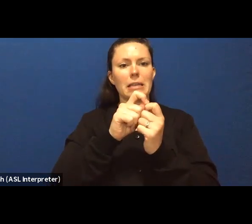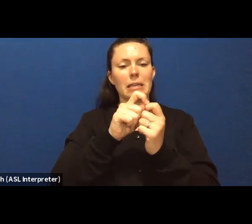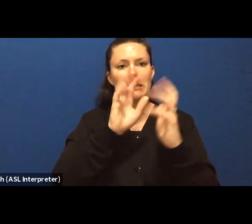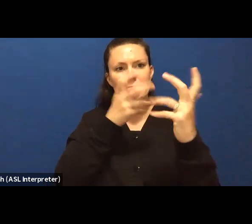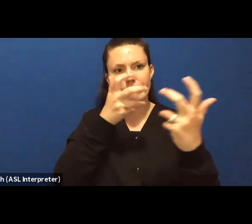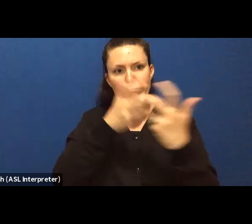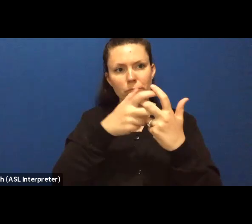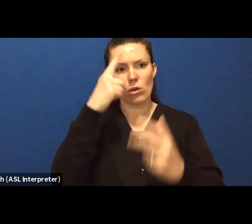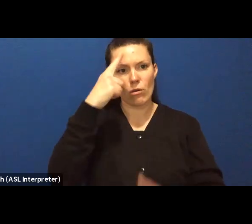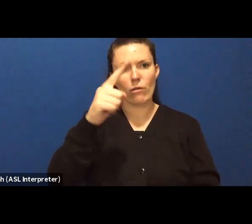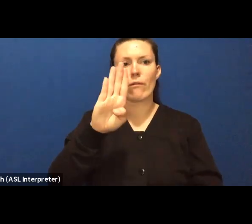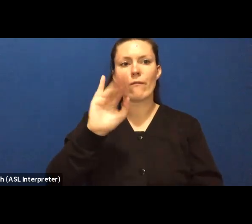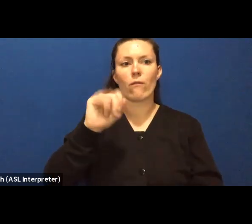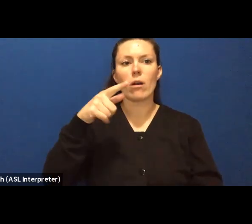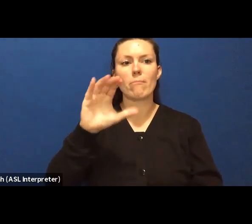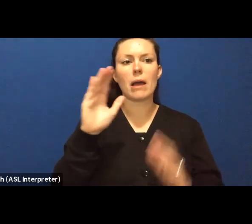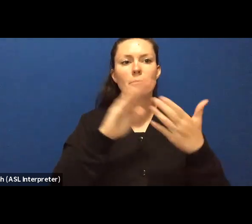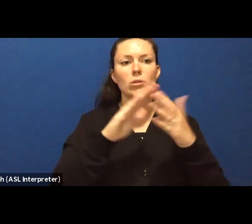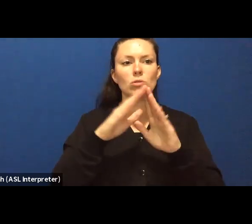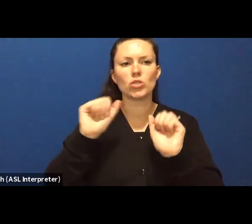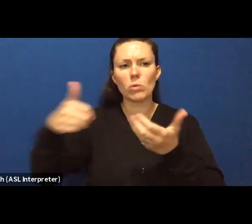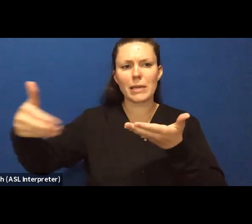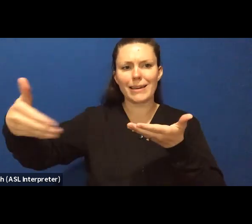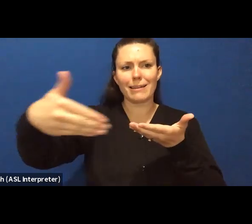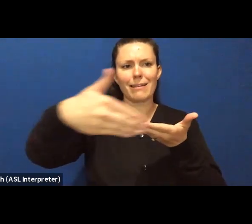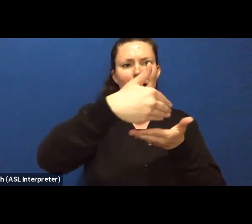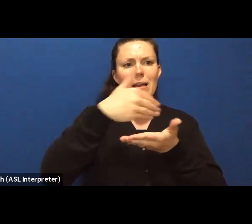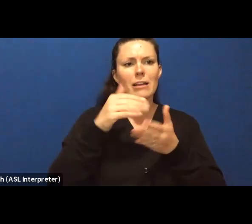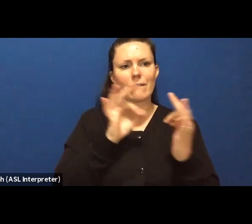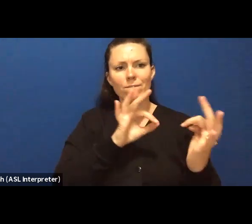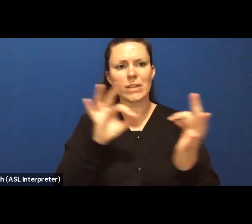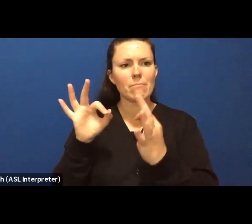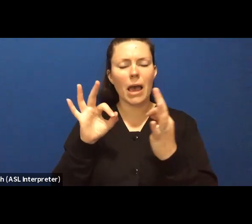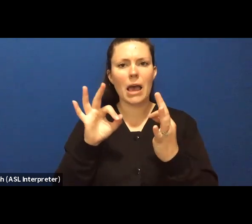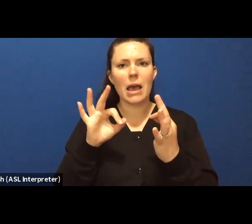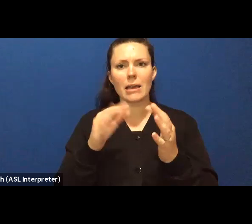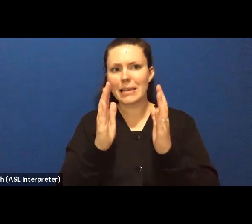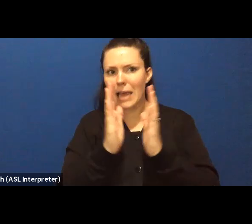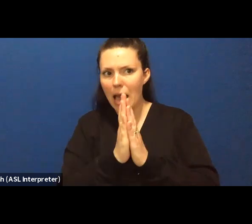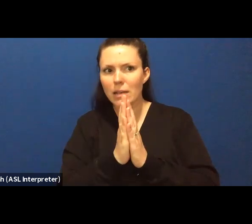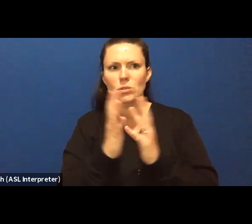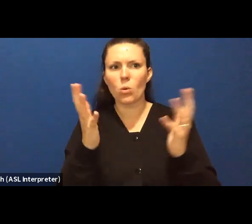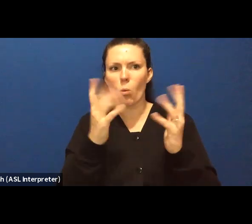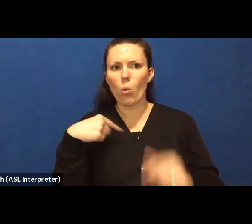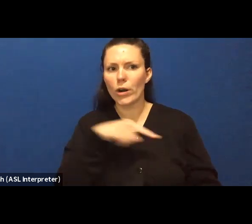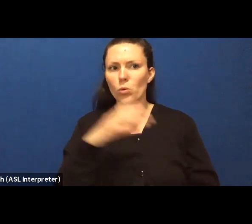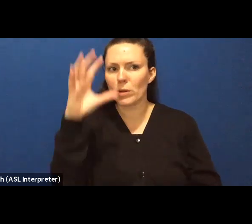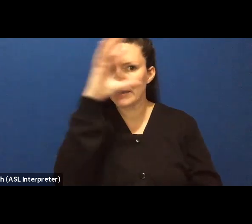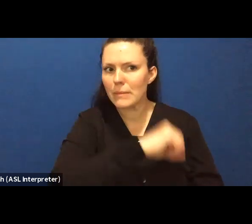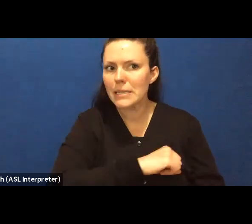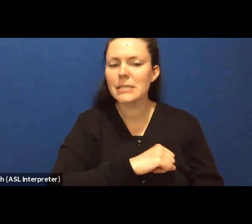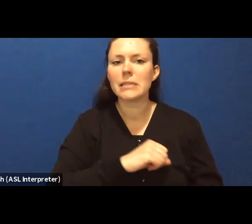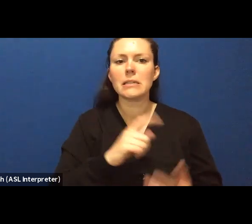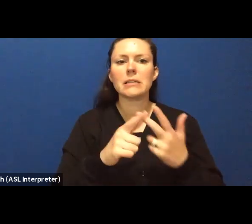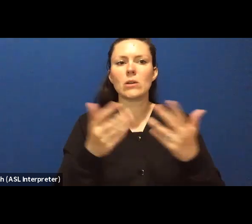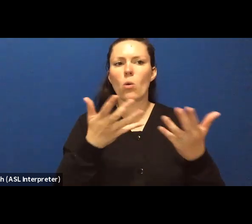feedback regarding what are the gaps in services in their communities. From there,